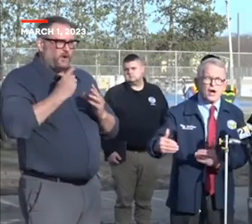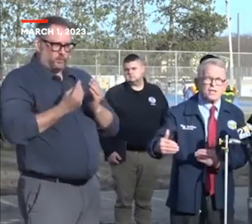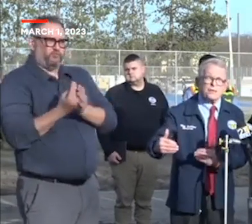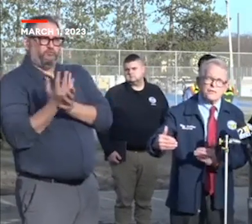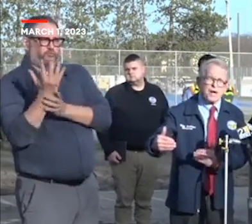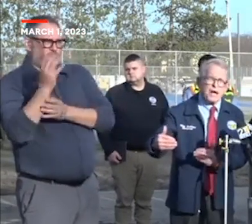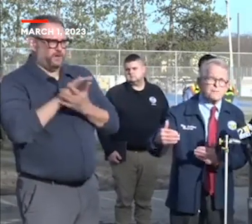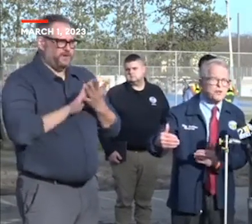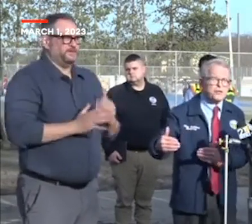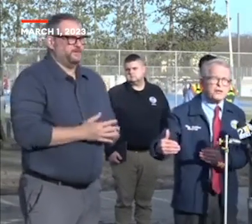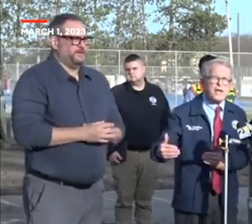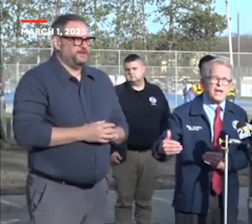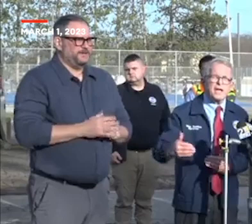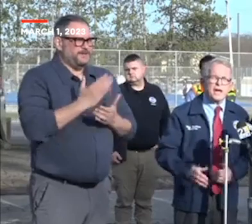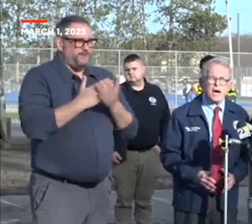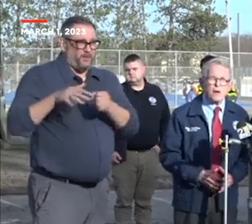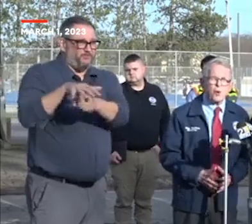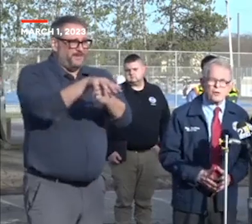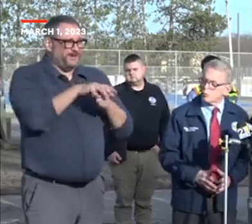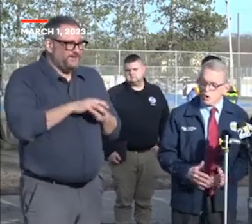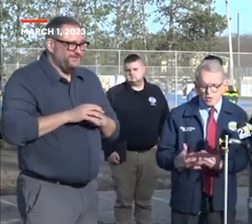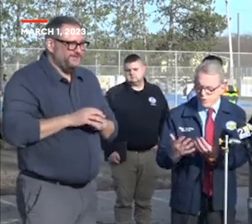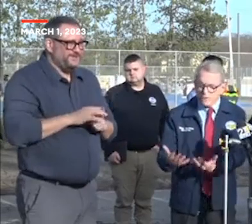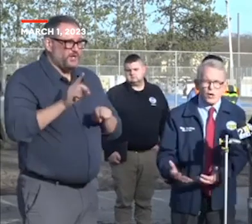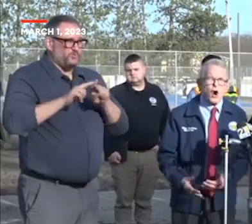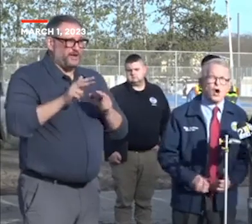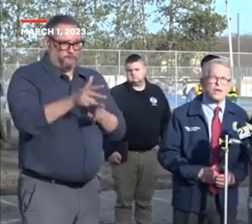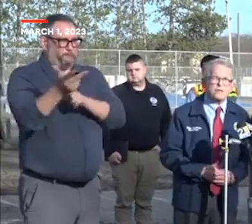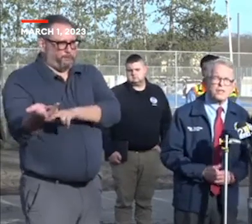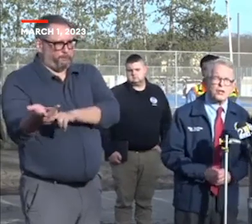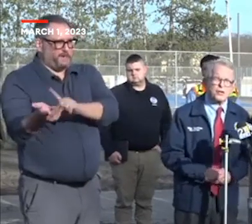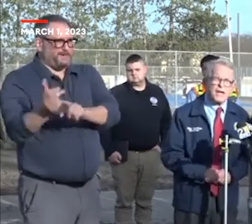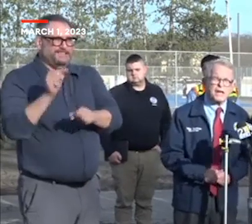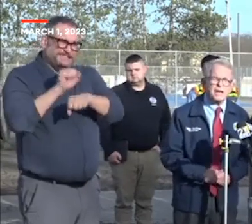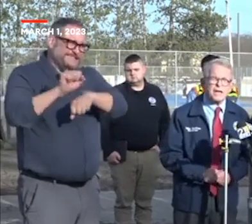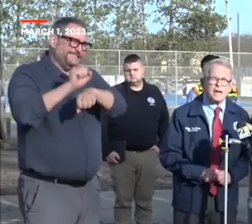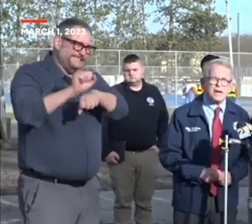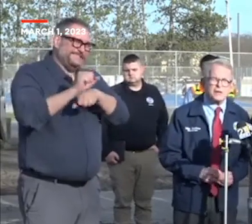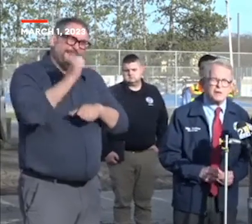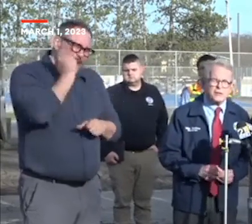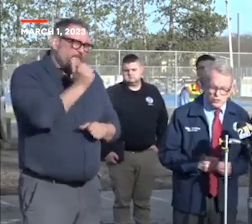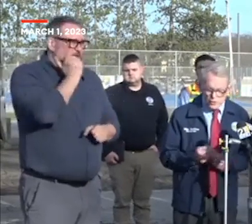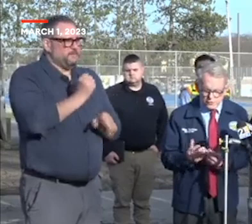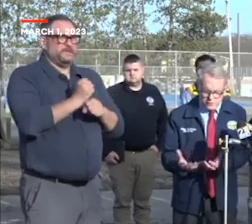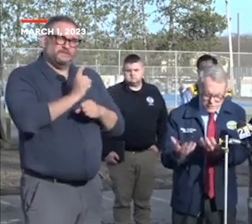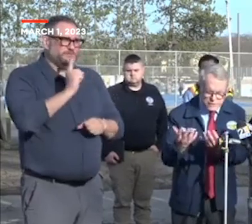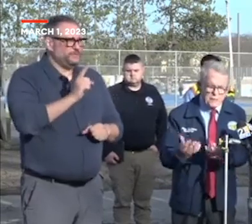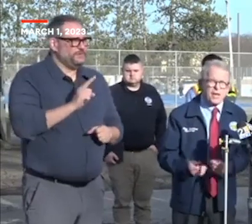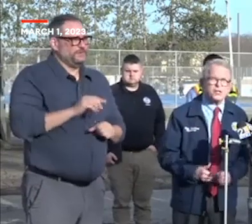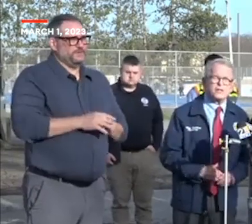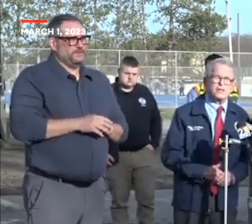certain areas, and Fran and I view this today, where they're working very, very hard every single day to make sure that